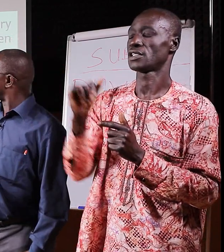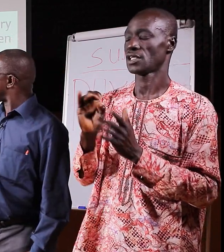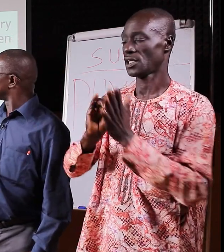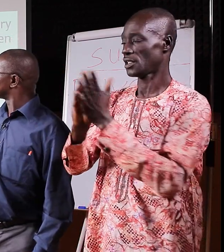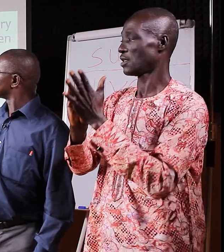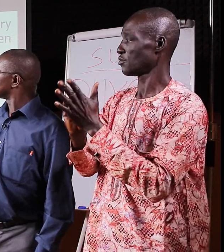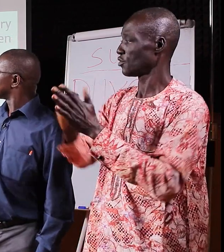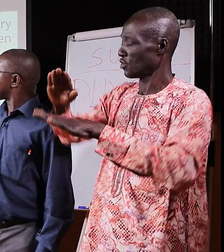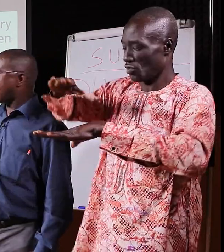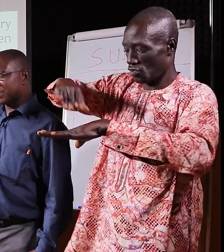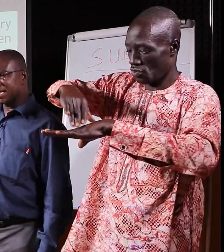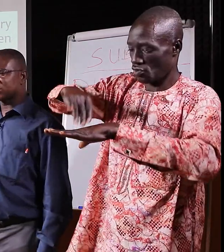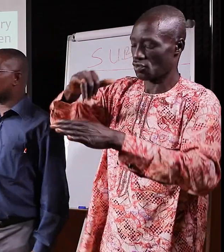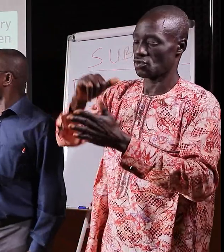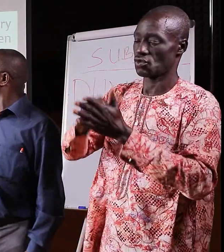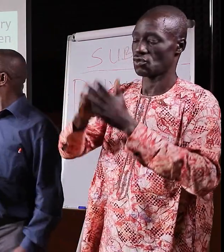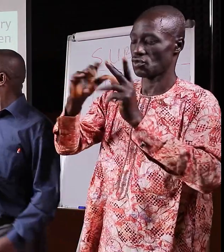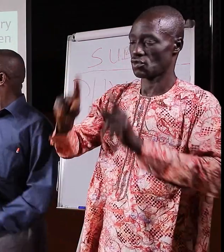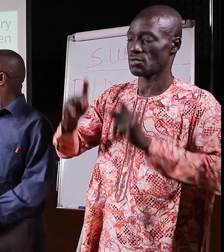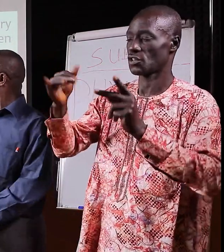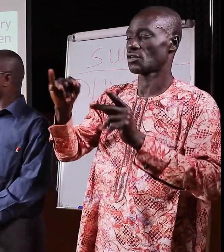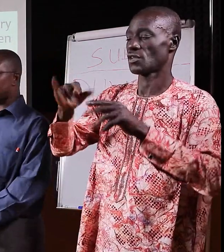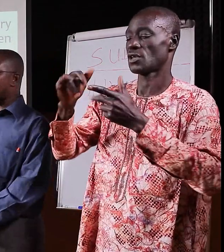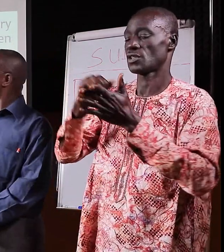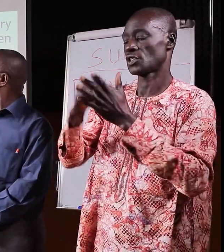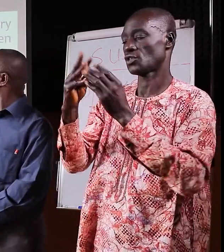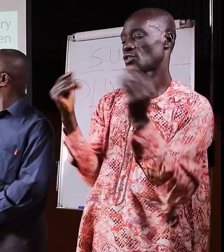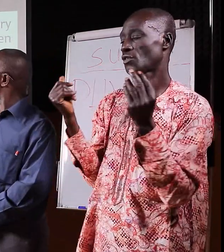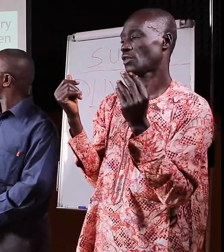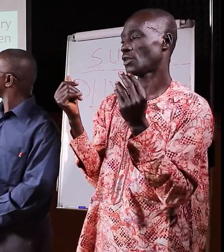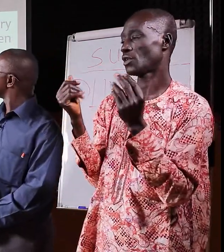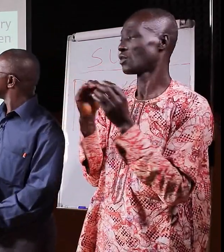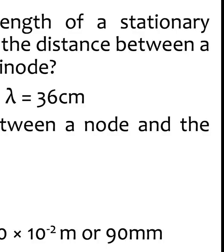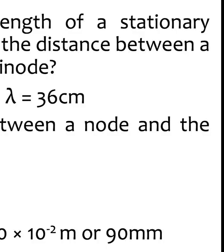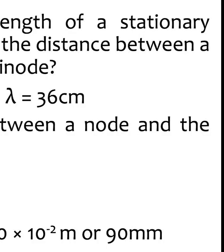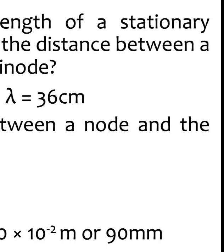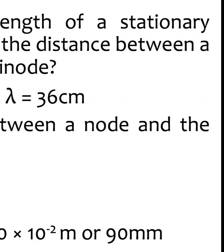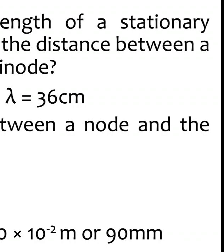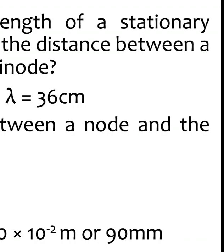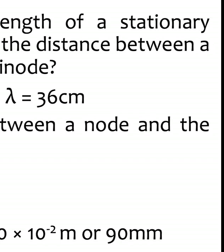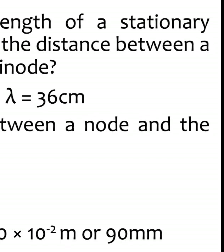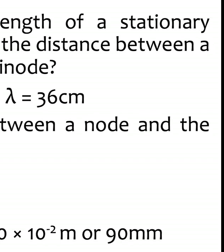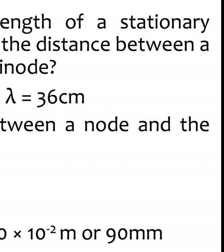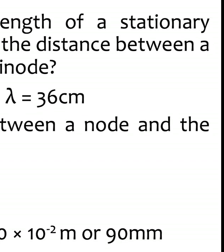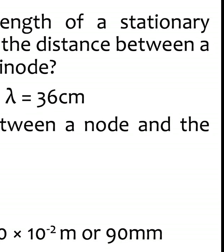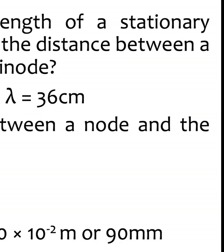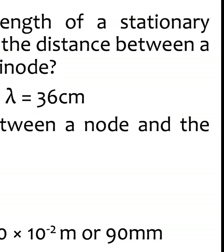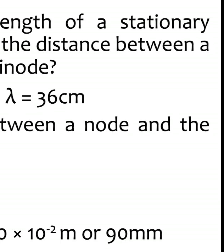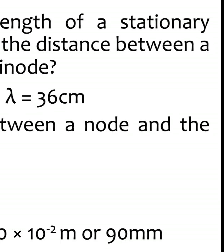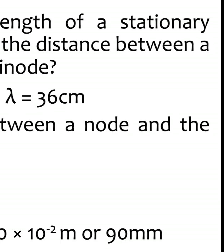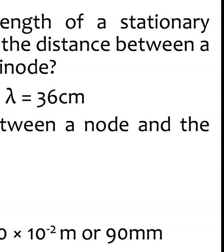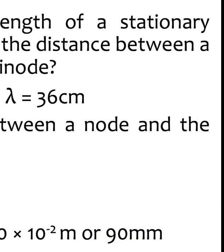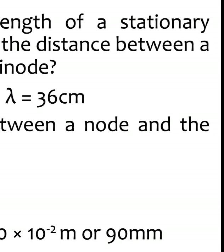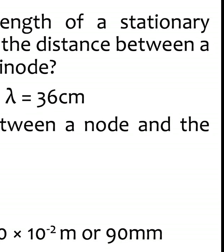Examples on application of how this is solved are follow. Number 1, the wavelength, lambda,